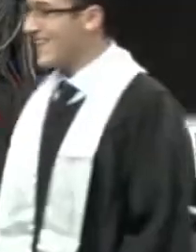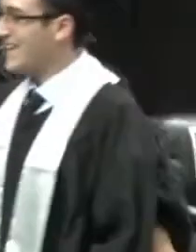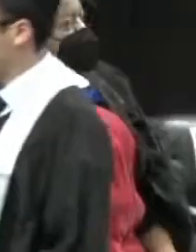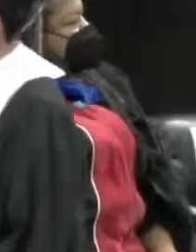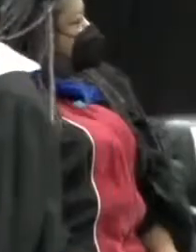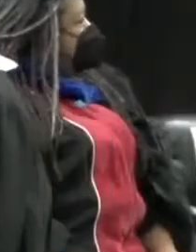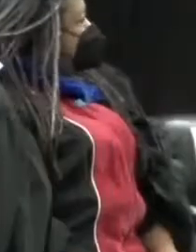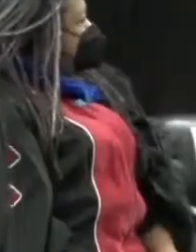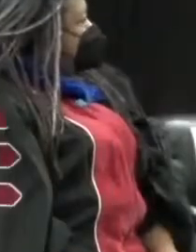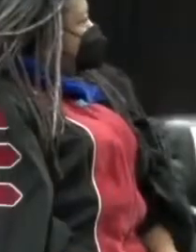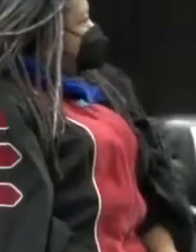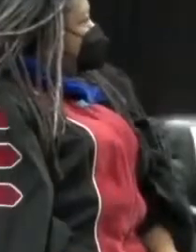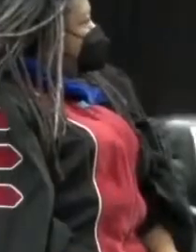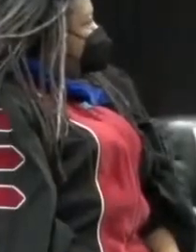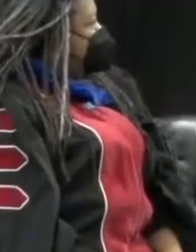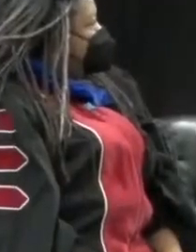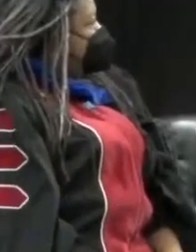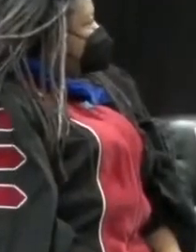I like it. I know,